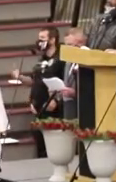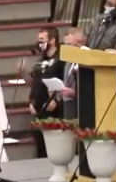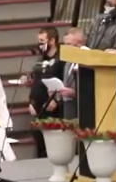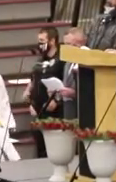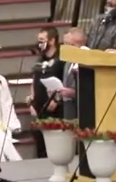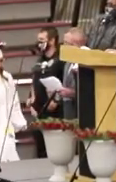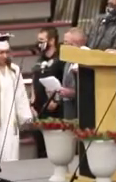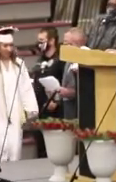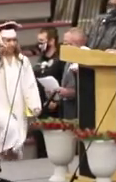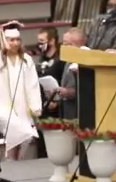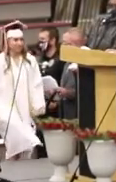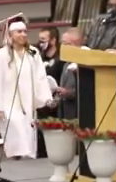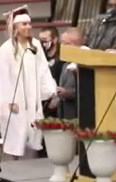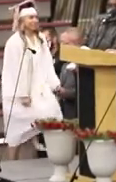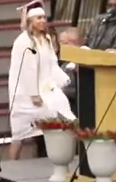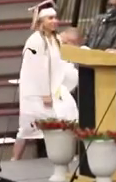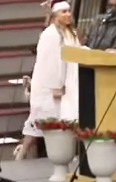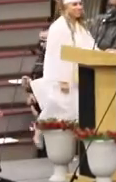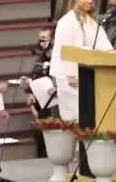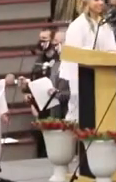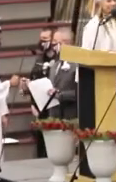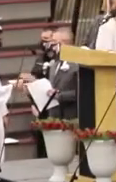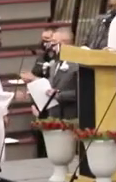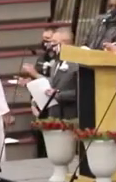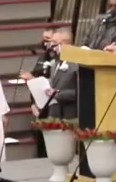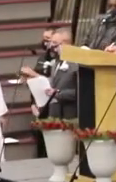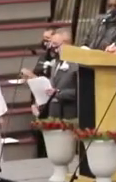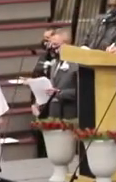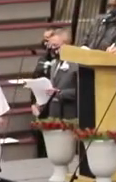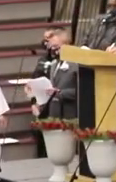Lauren Alyssa Warner.